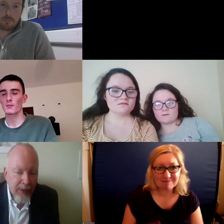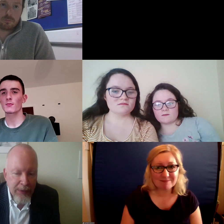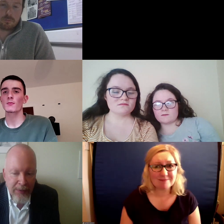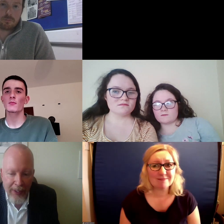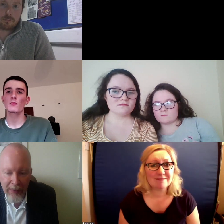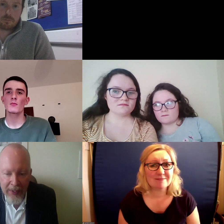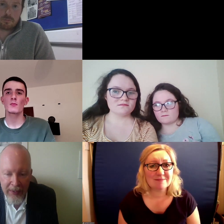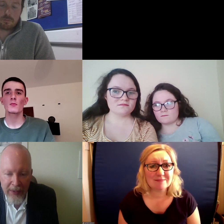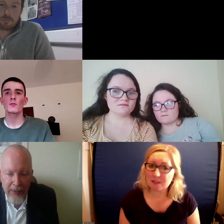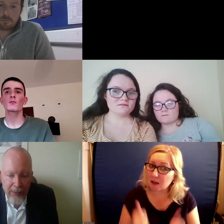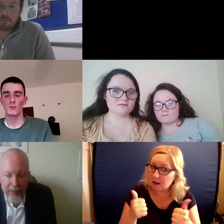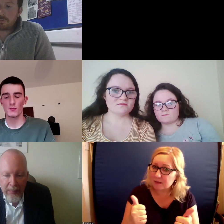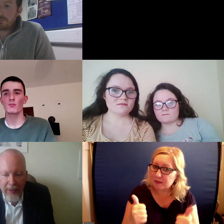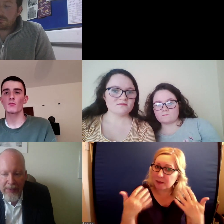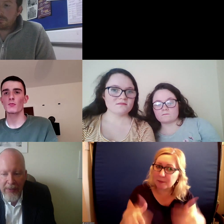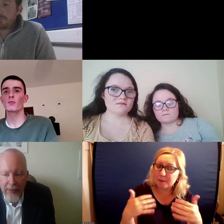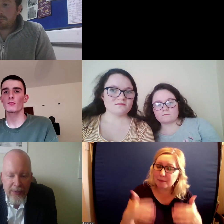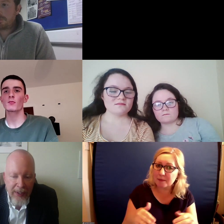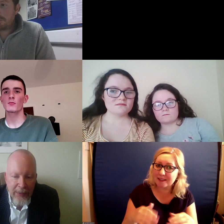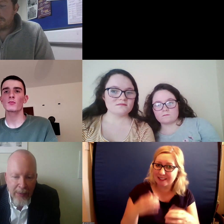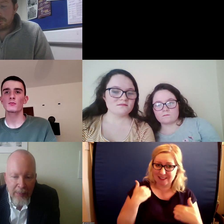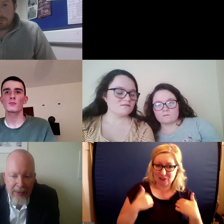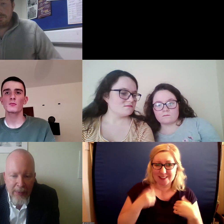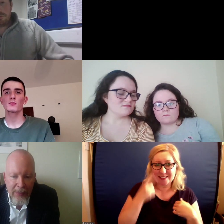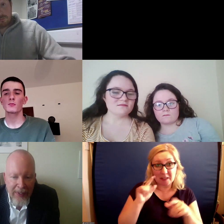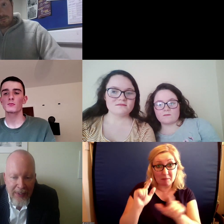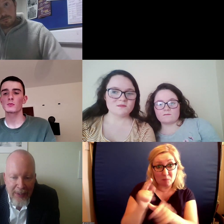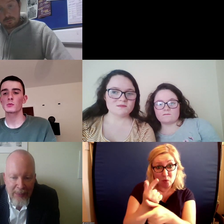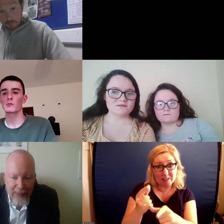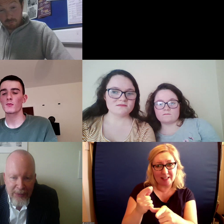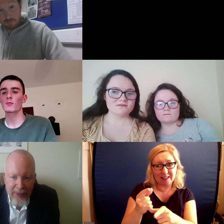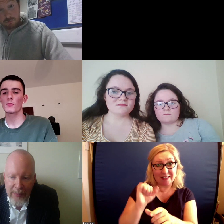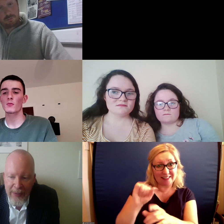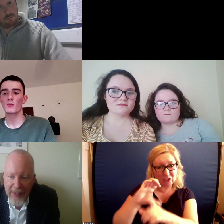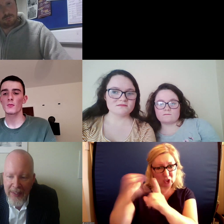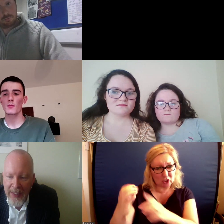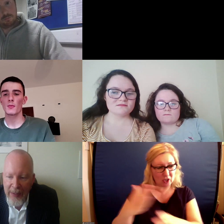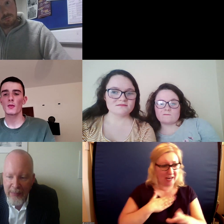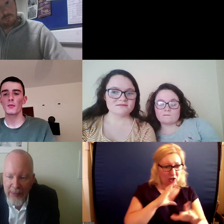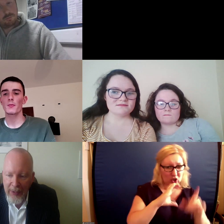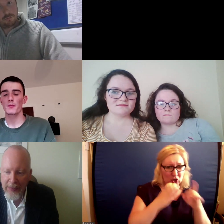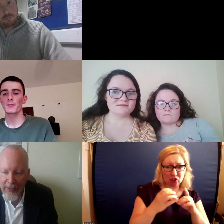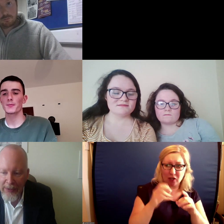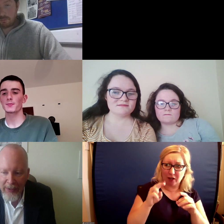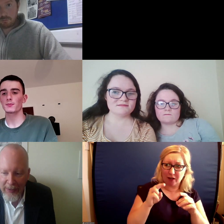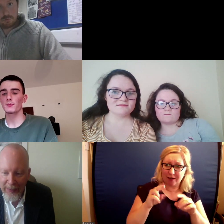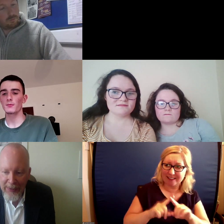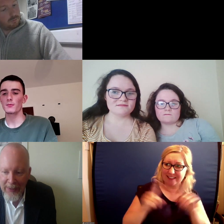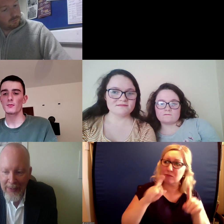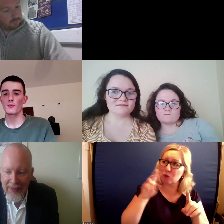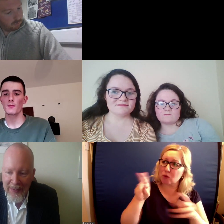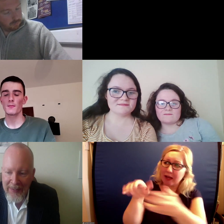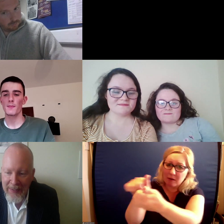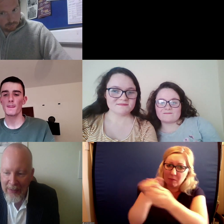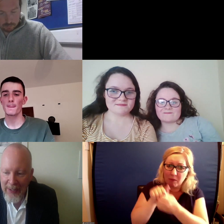across cultures and how individual places and cultures take on their own and make it their own. It's phenomenal. Okay, Shannon and Shirley, give us